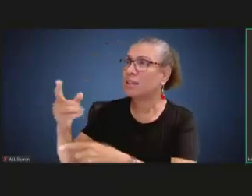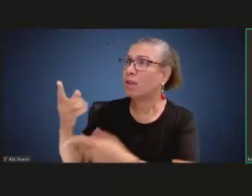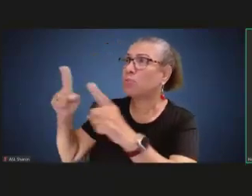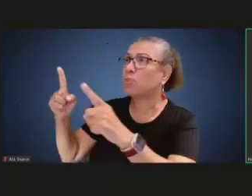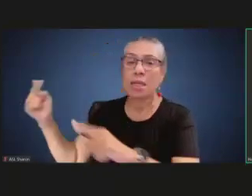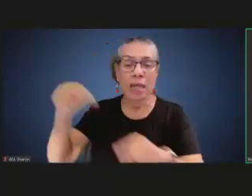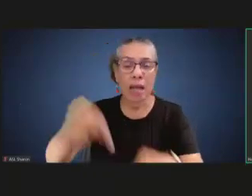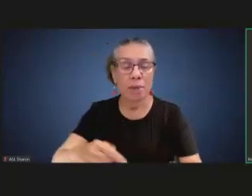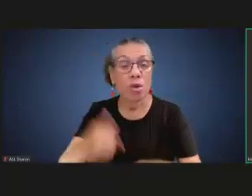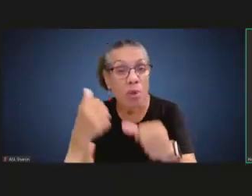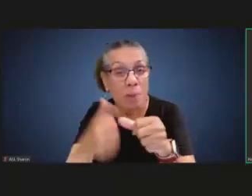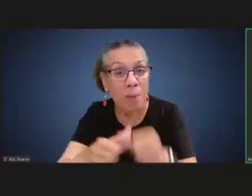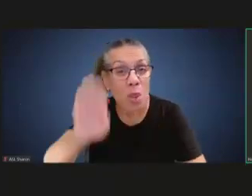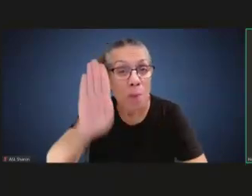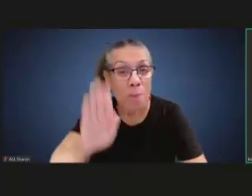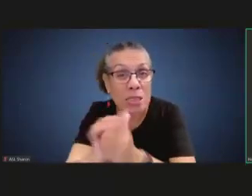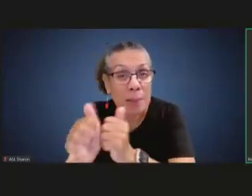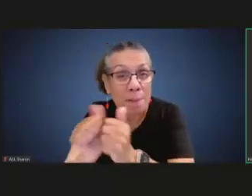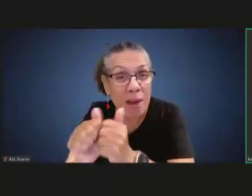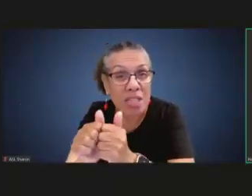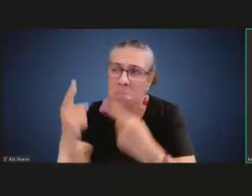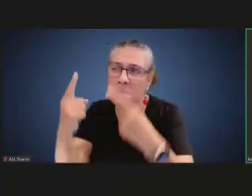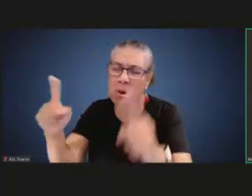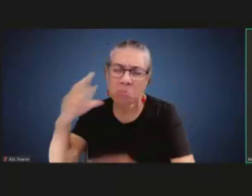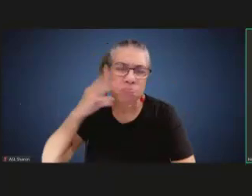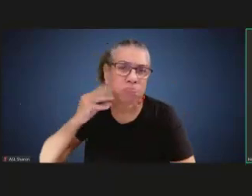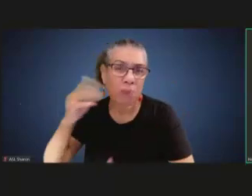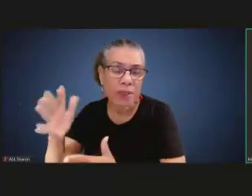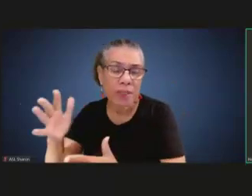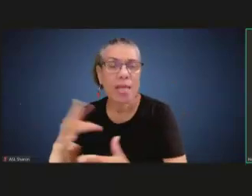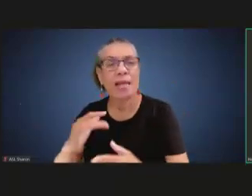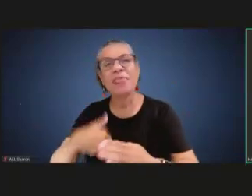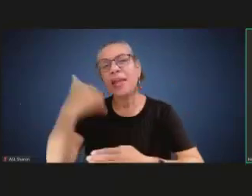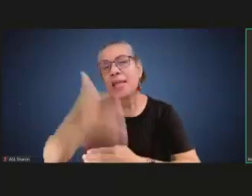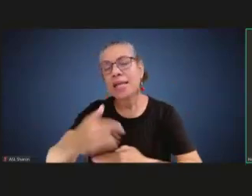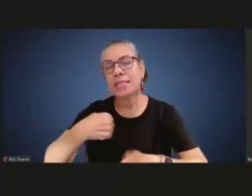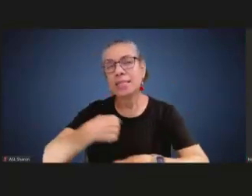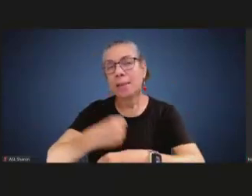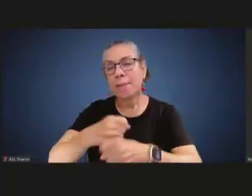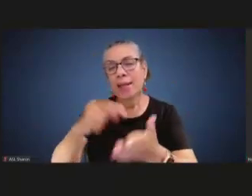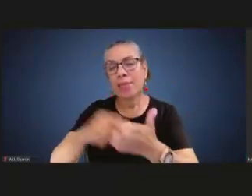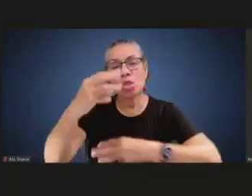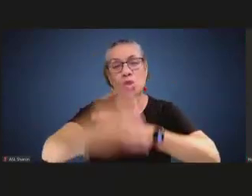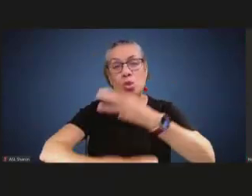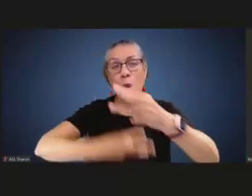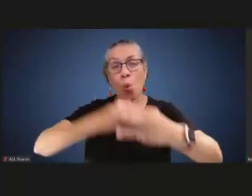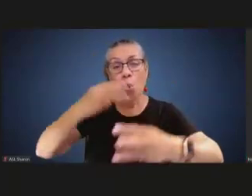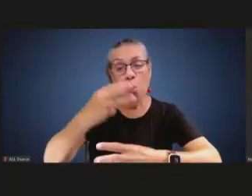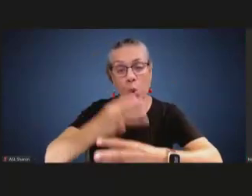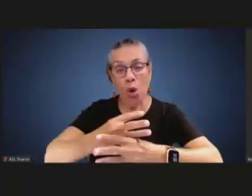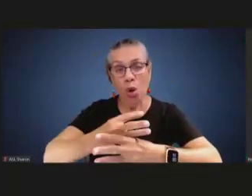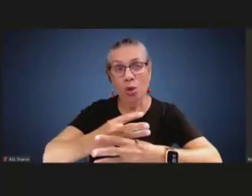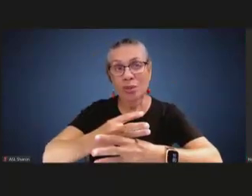Boston Marathon. The next step to make Boston a world 30 premiere seconds. is White